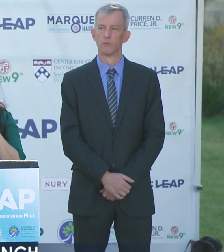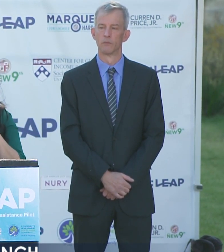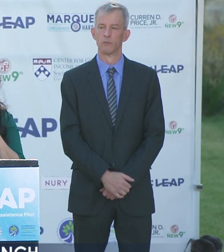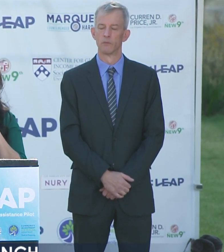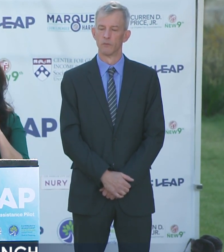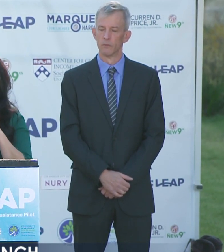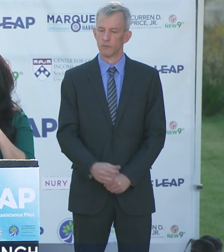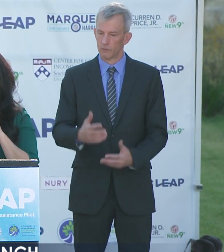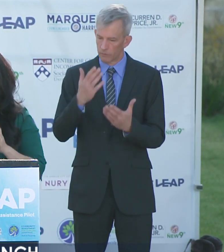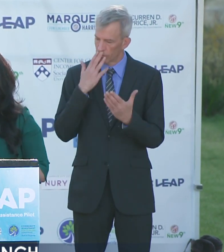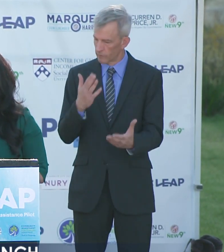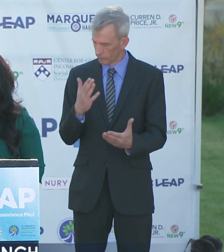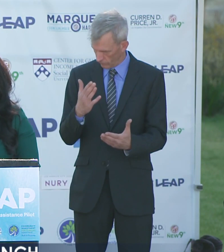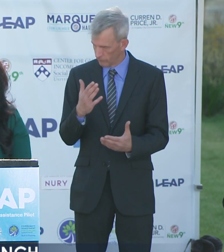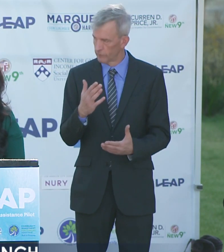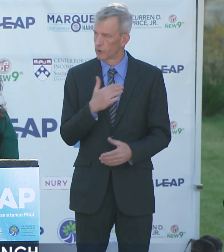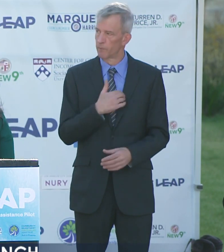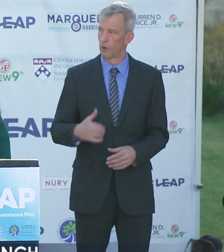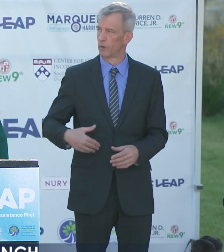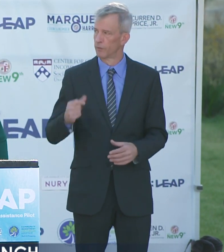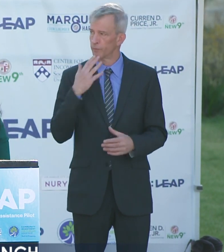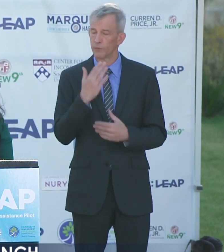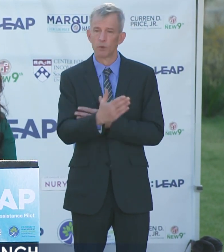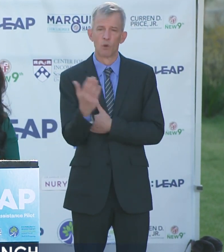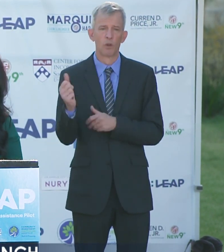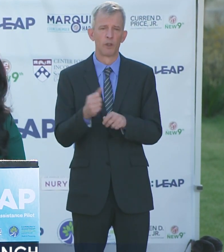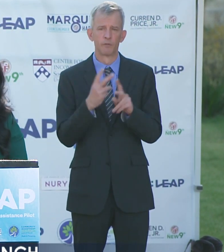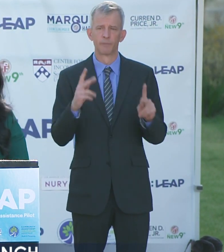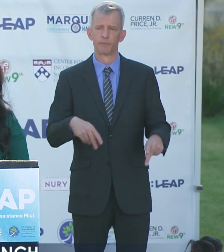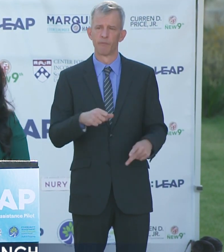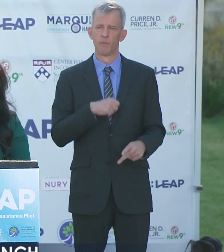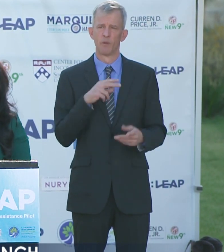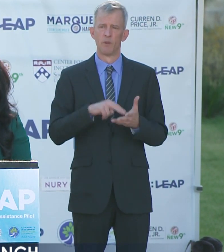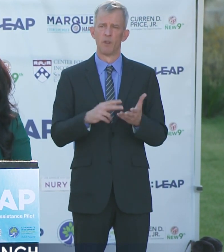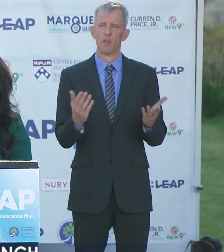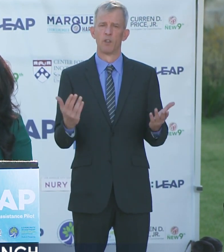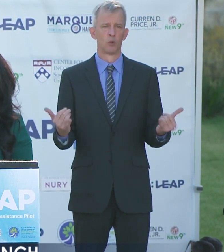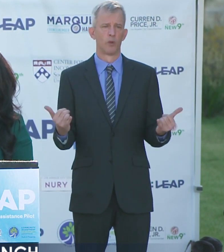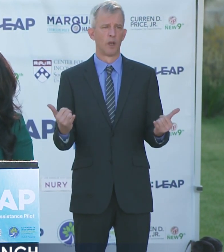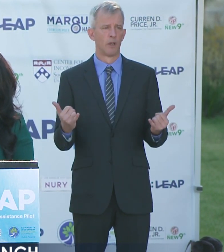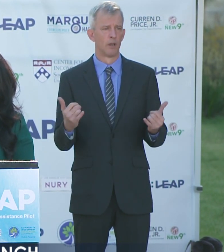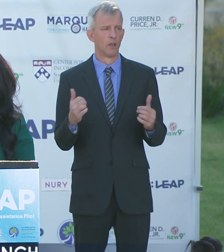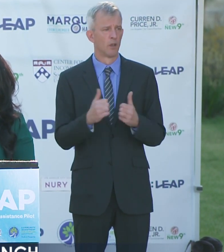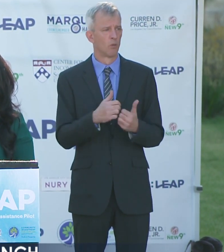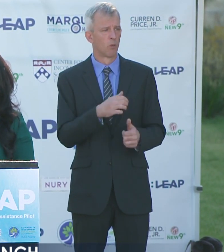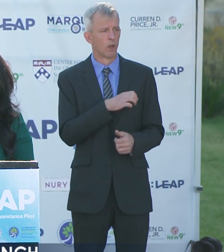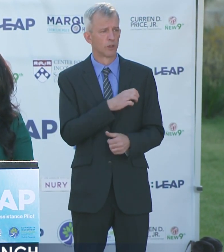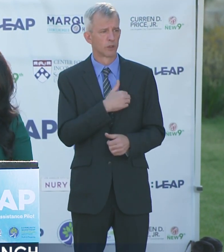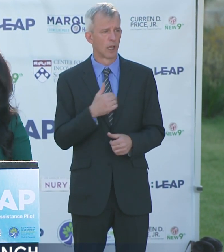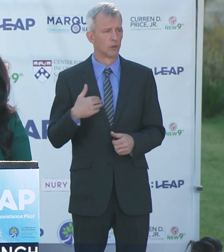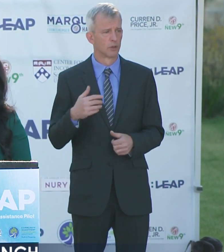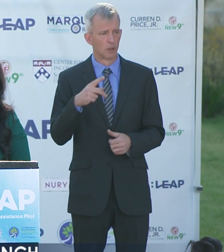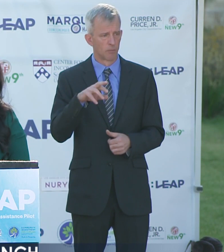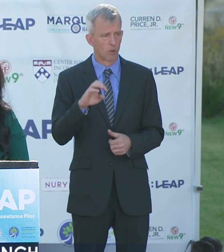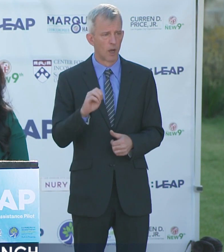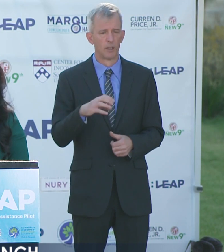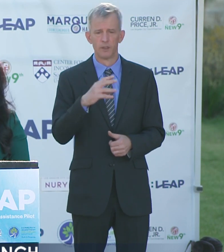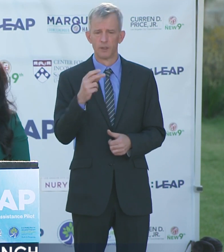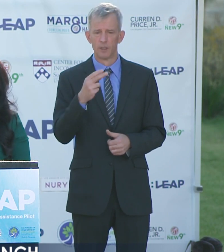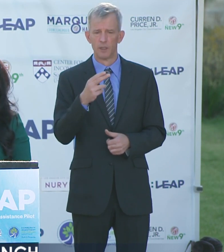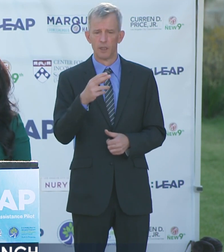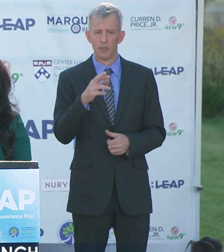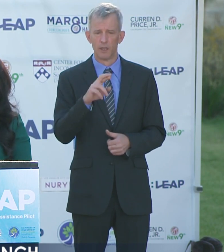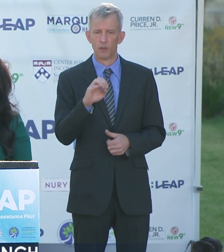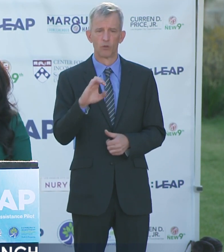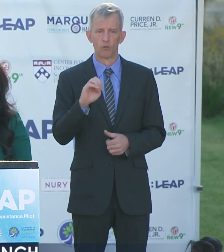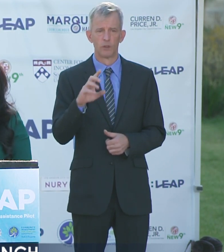Thank you very much, Mr. Mayor, and good morning, everyone. I'm proud to stand here today with Mayor Garcetti, Council Members Price and Harris Dawson, as we